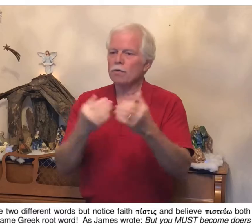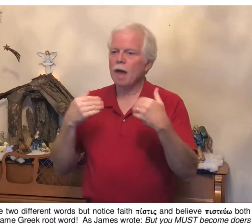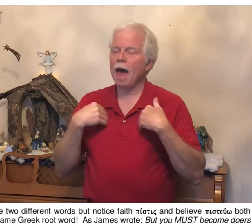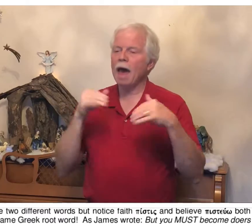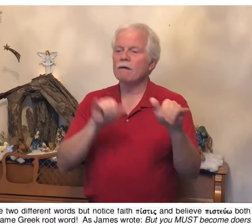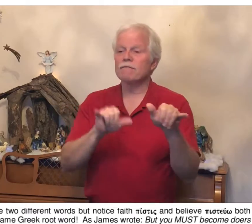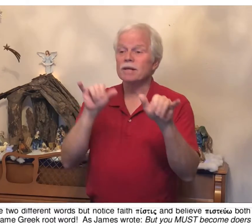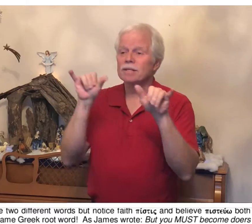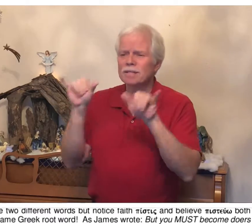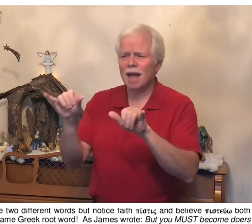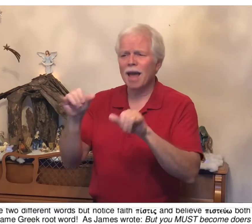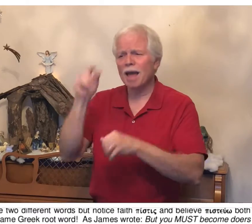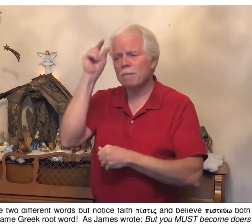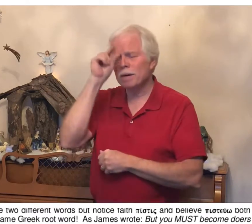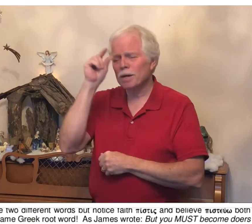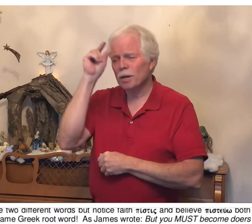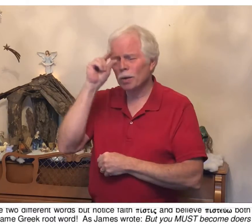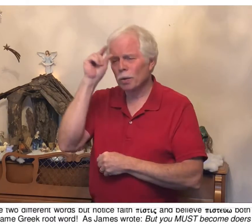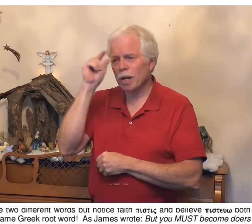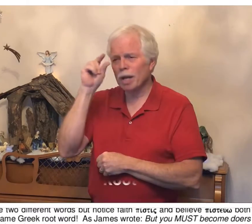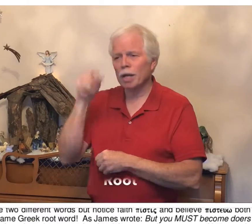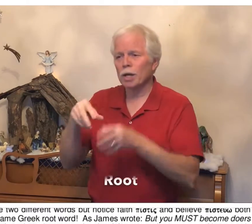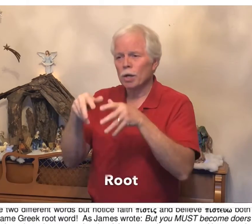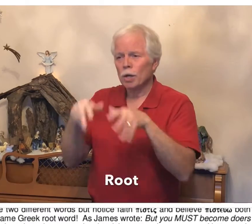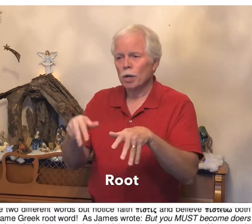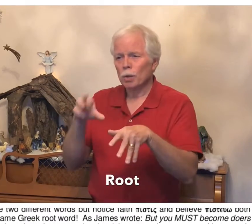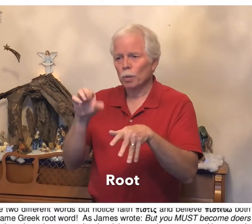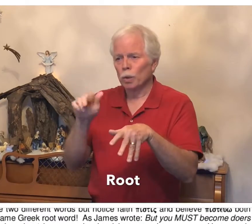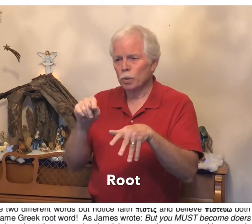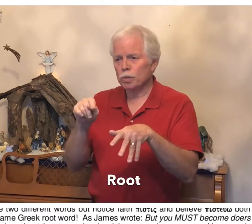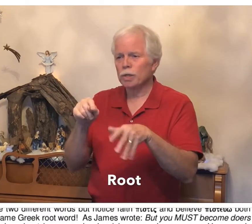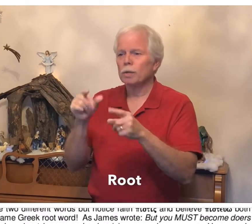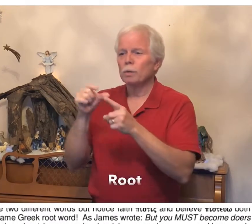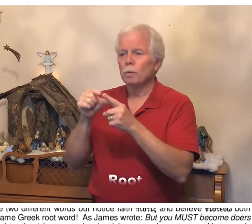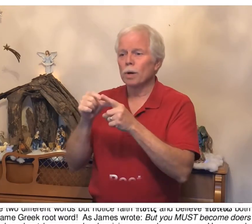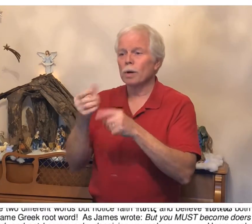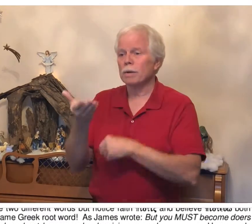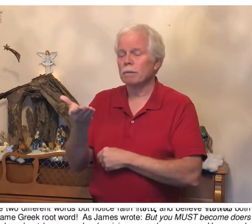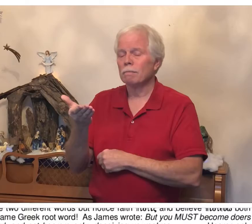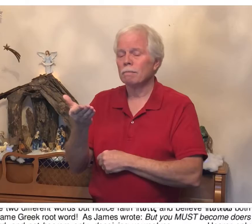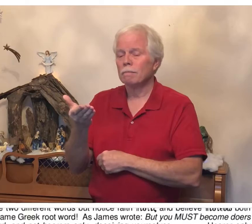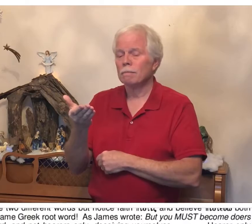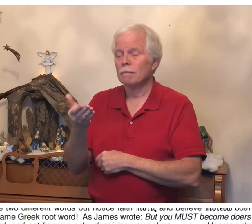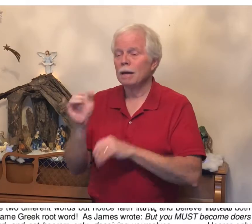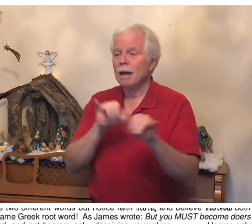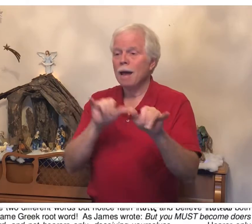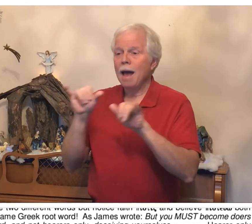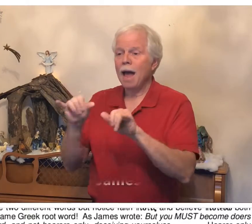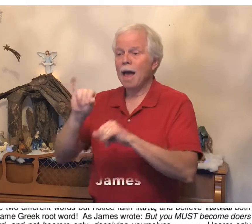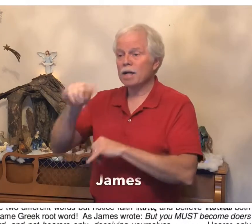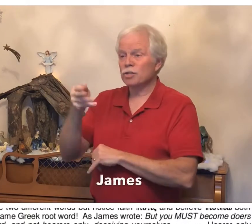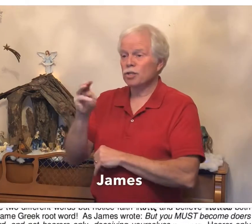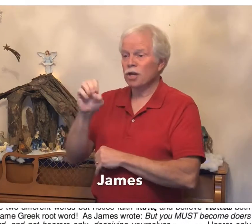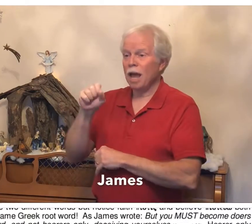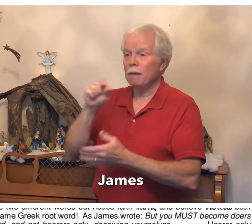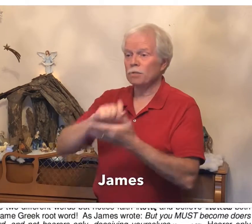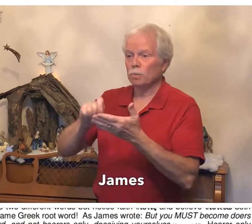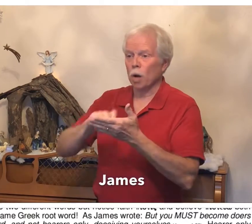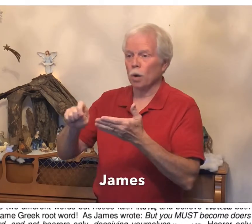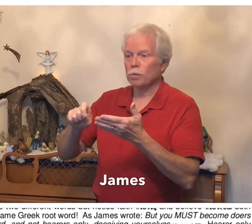have the same Greek root word. As James wrote,